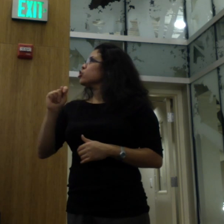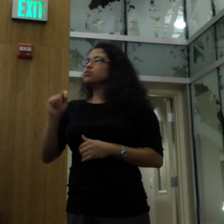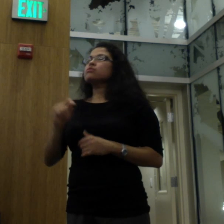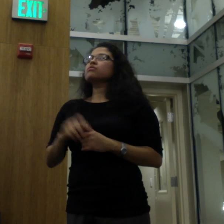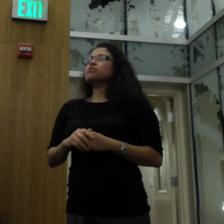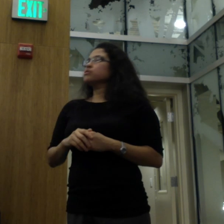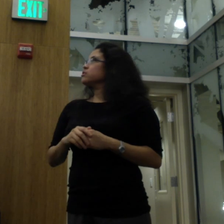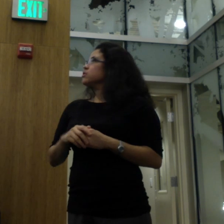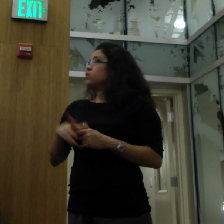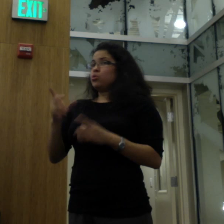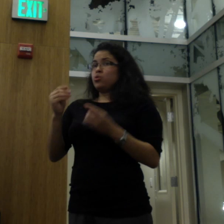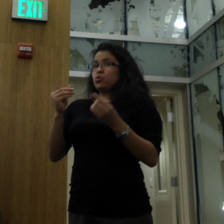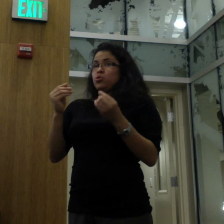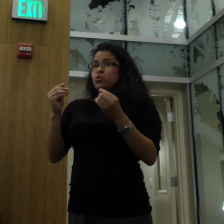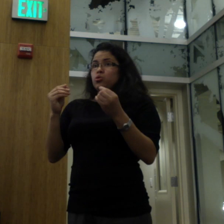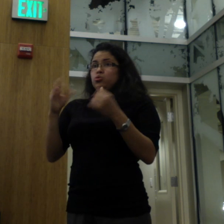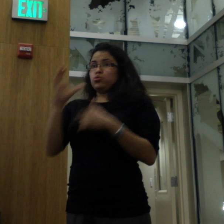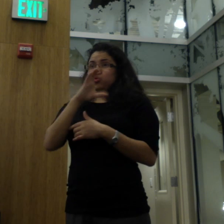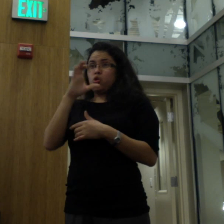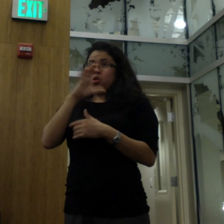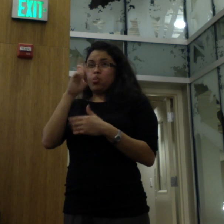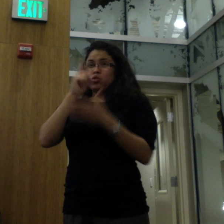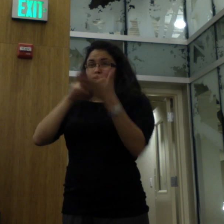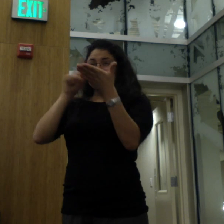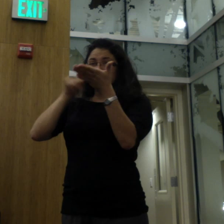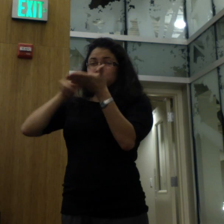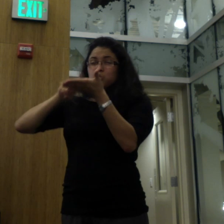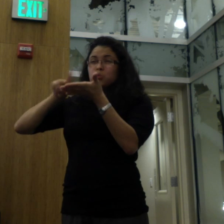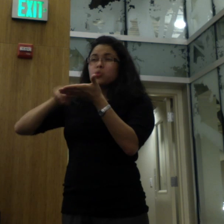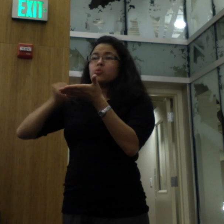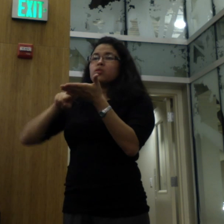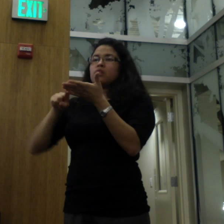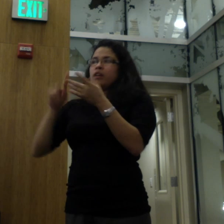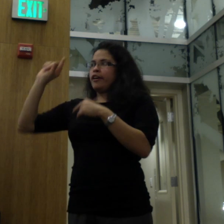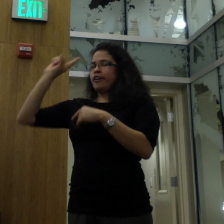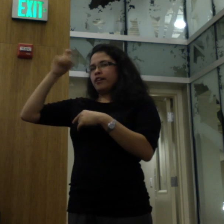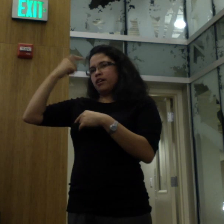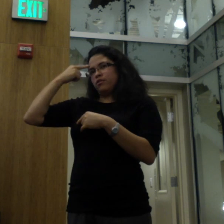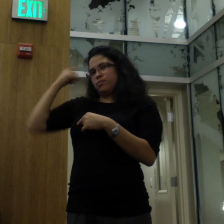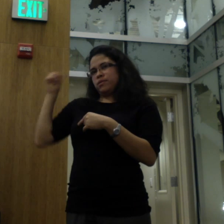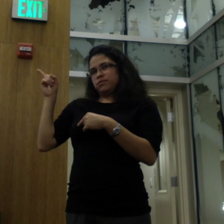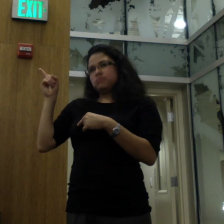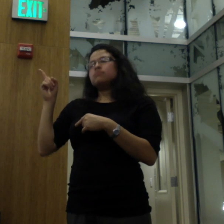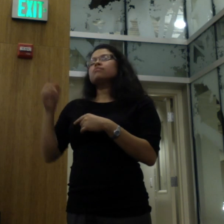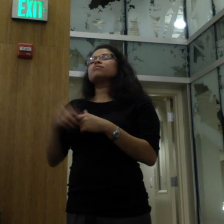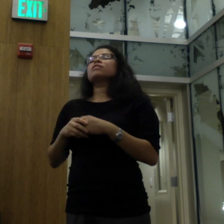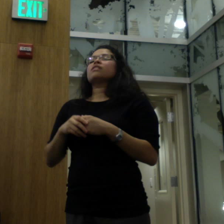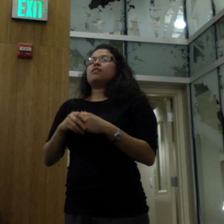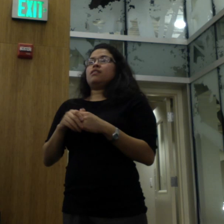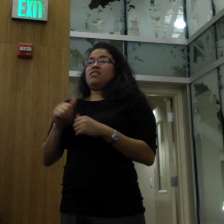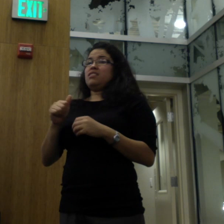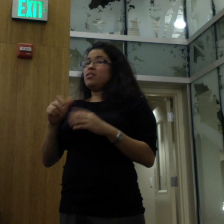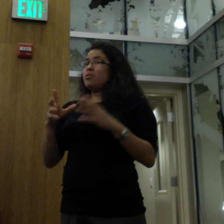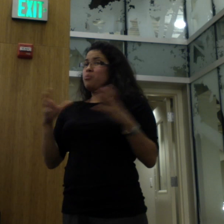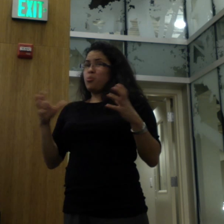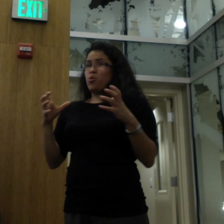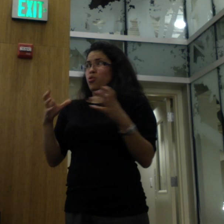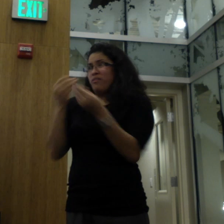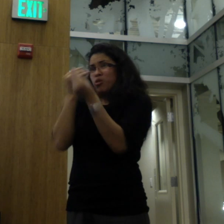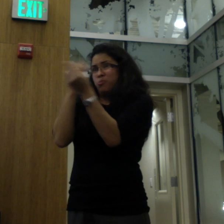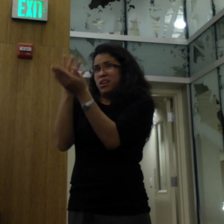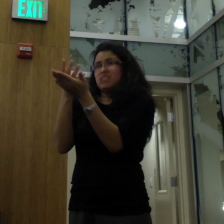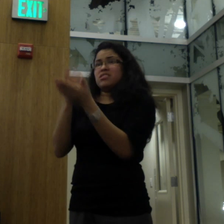doing your search, these are all government entities. And there are a lot of other resources out there other than just the government, you